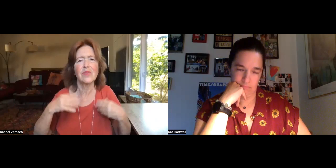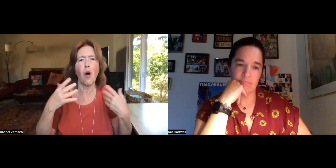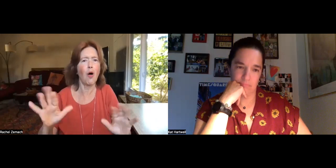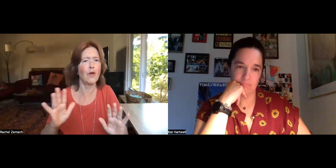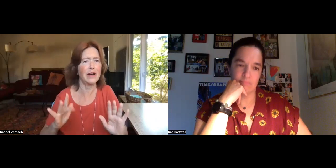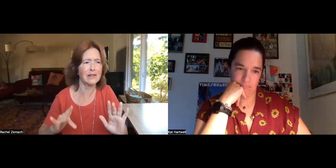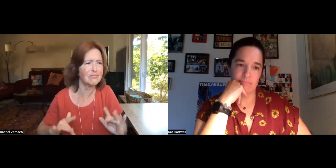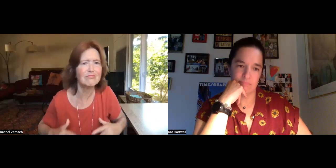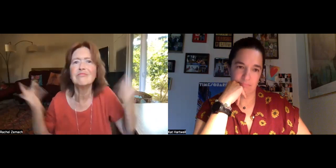already.